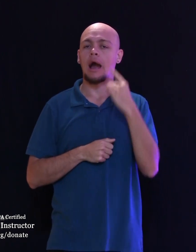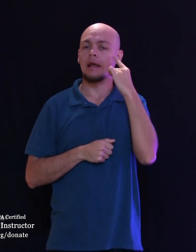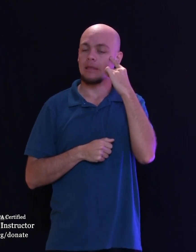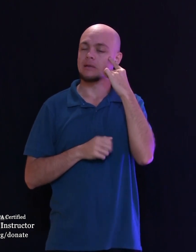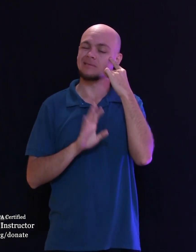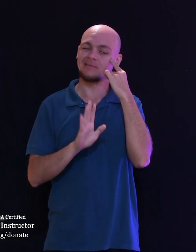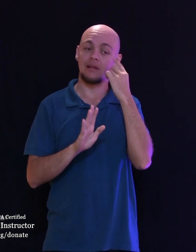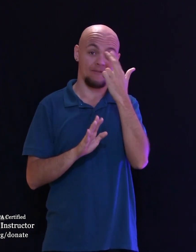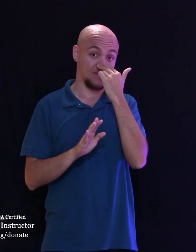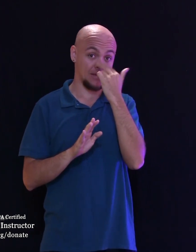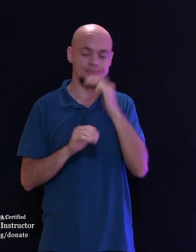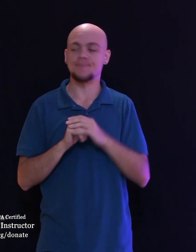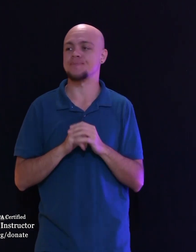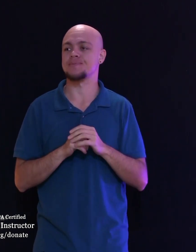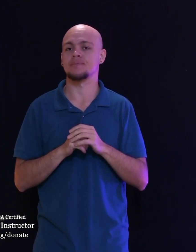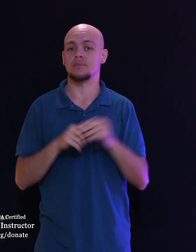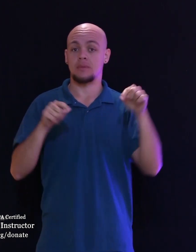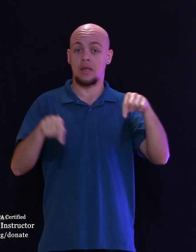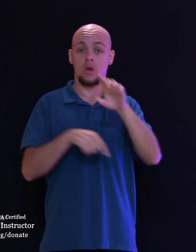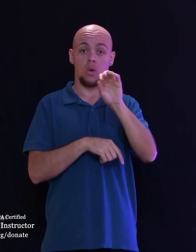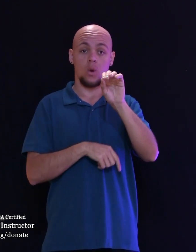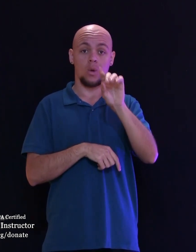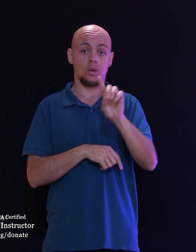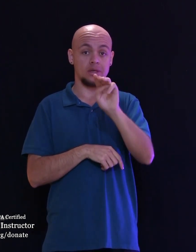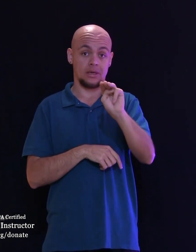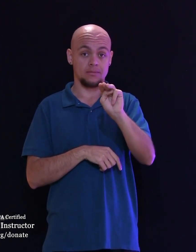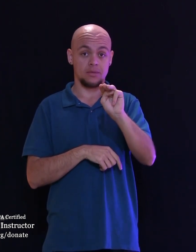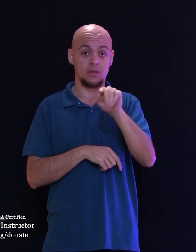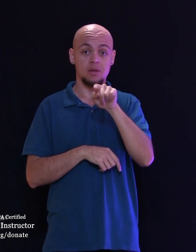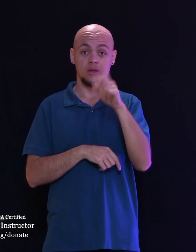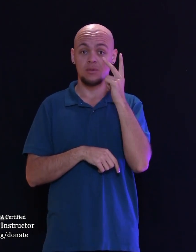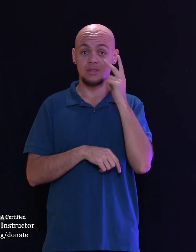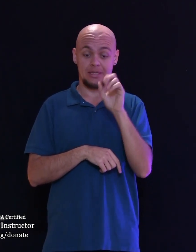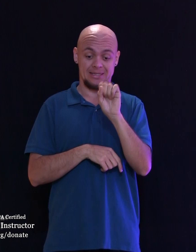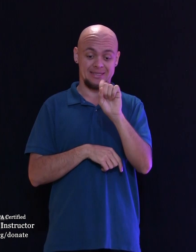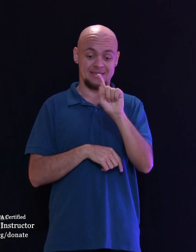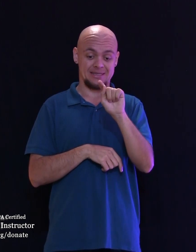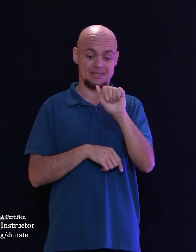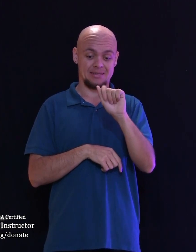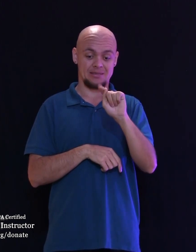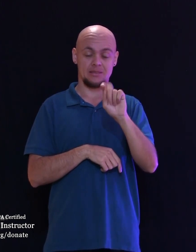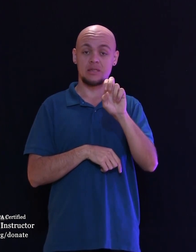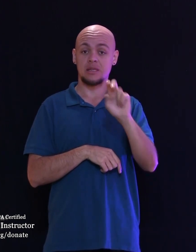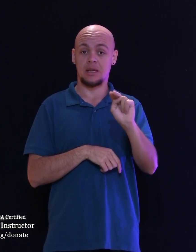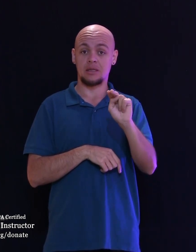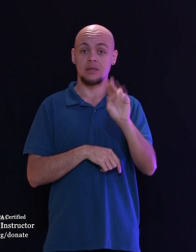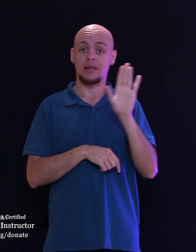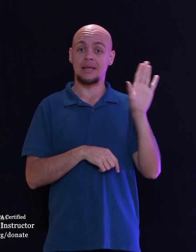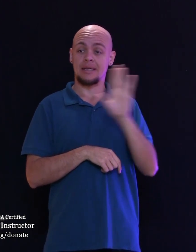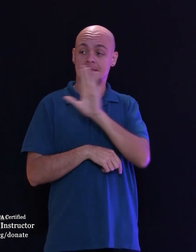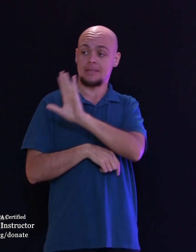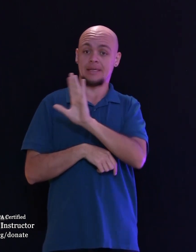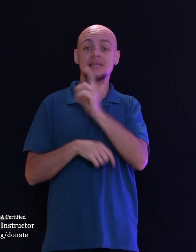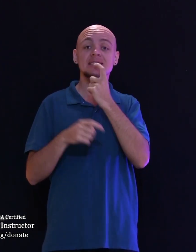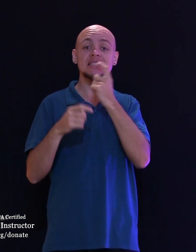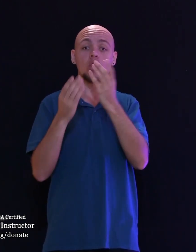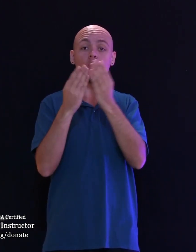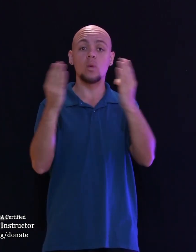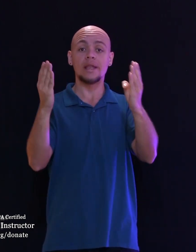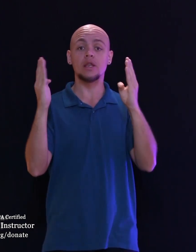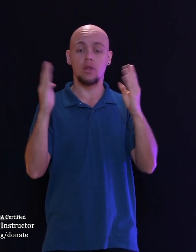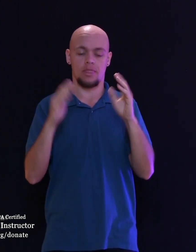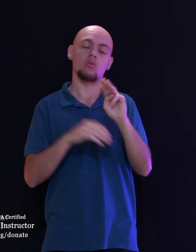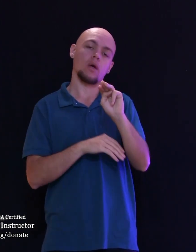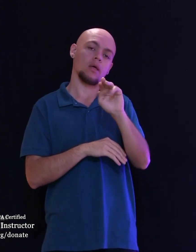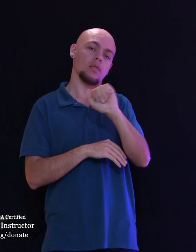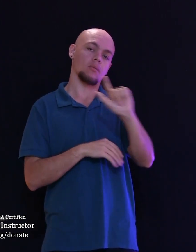funny. If you come down here to Open Door, did y'all check out Stanton's windows? Did y'all stop and see Stanton's windows? Now the